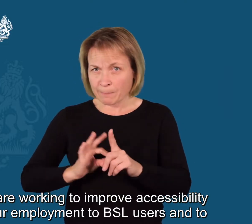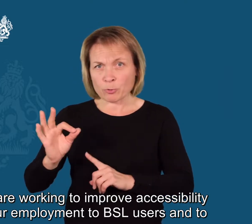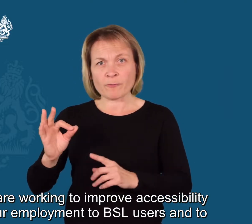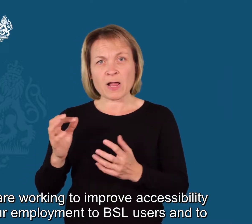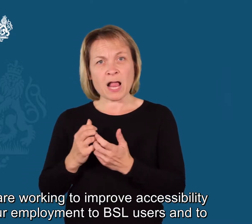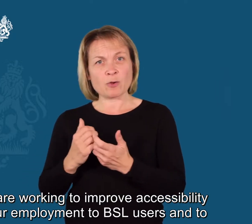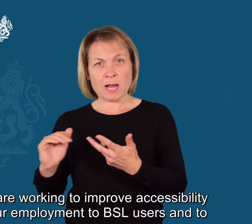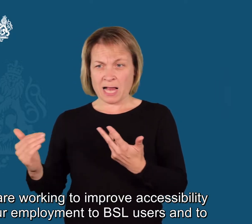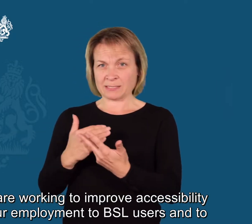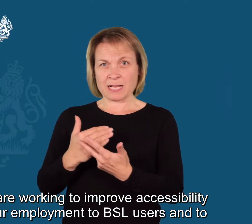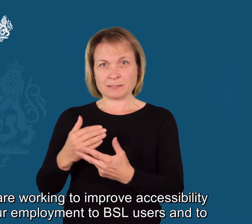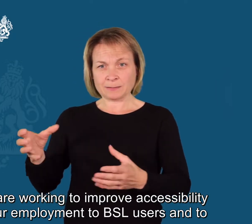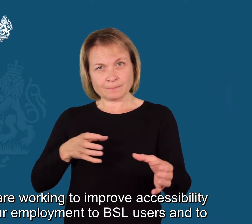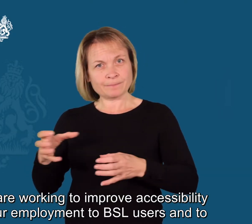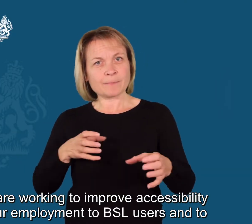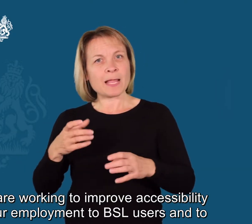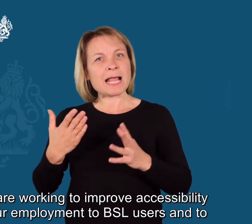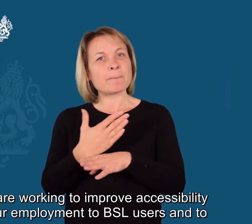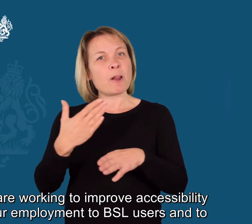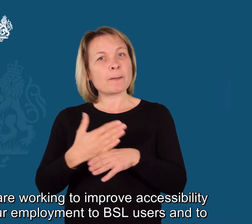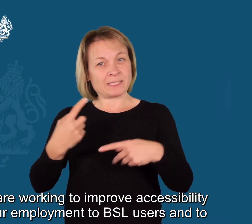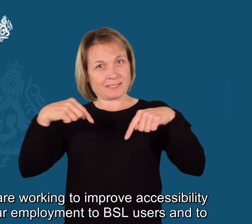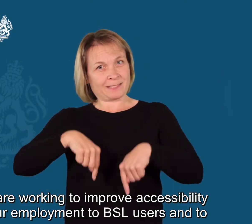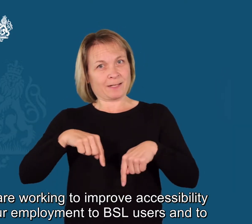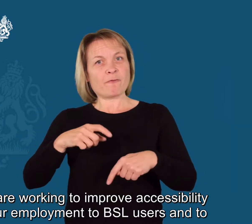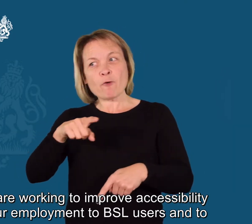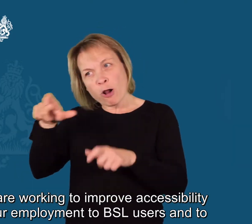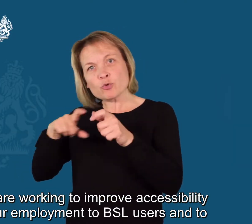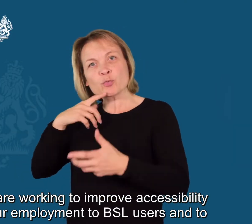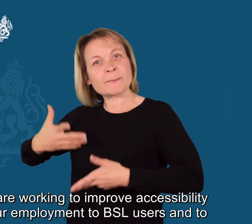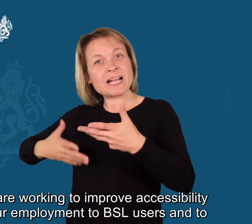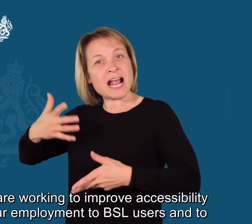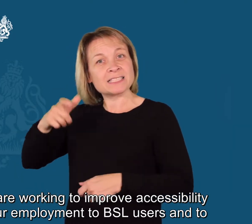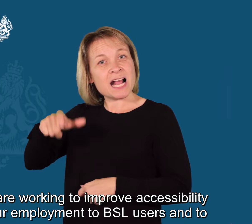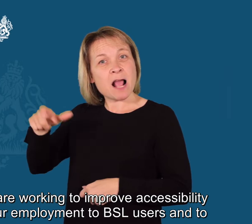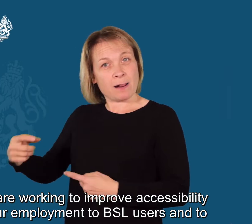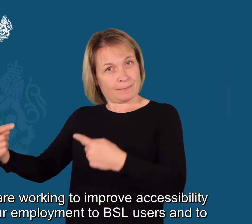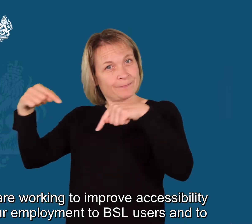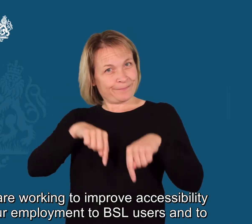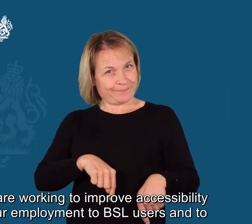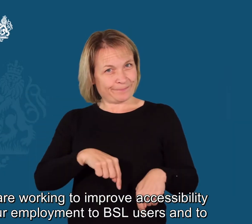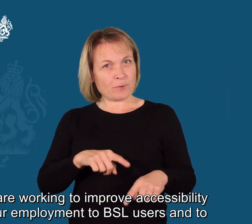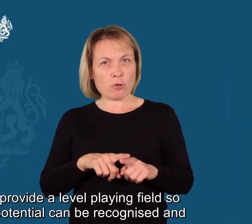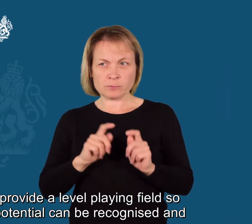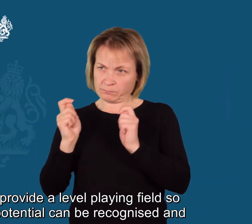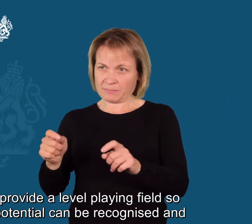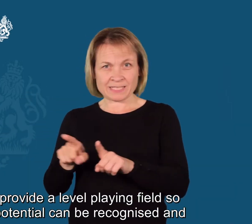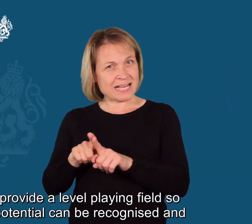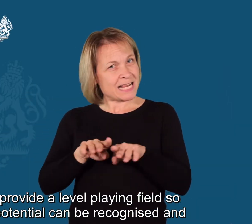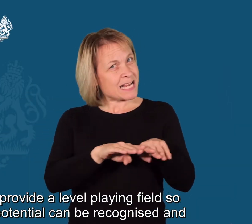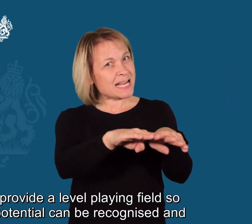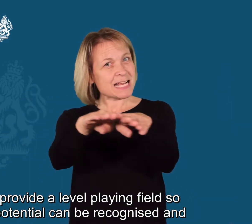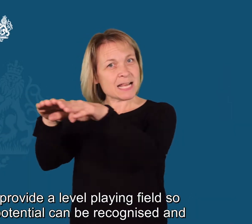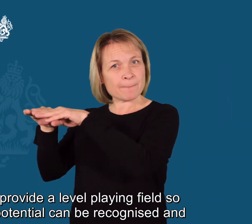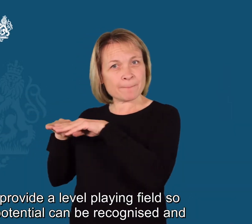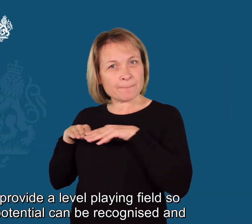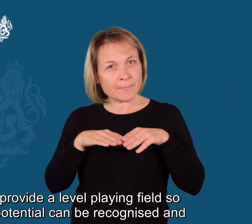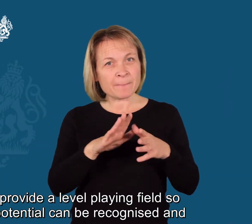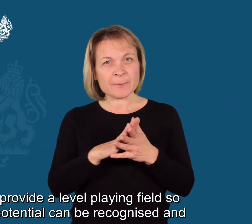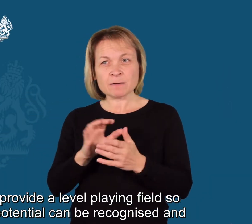We are working to improve accessibility of our employment to BSL users and to provide a level playing field so potential can be